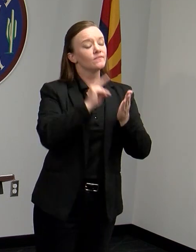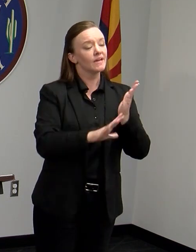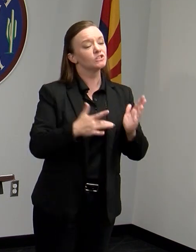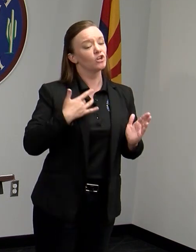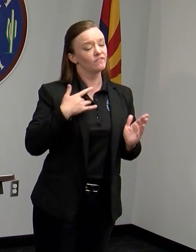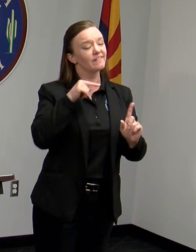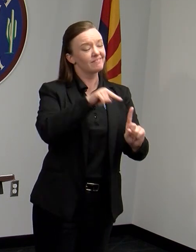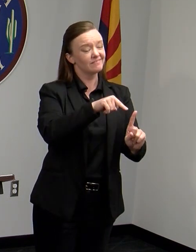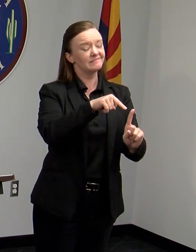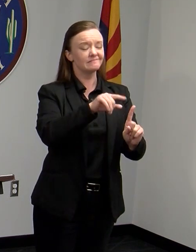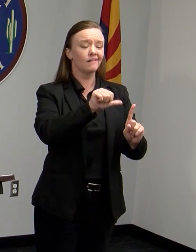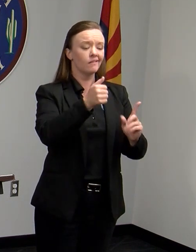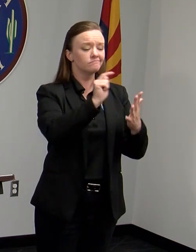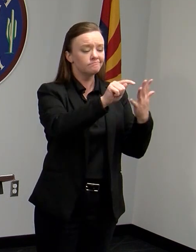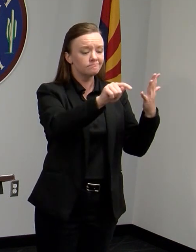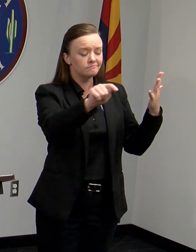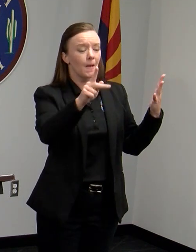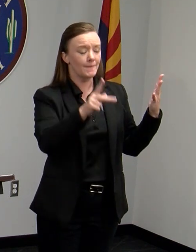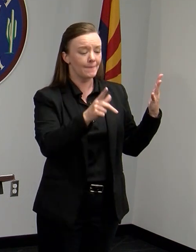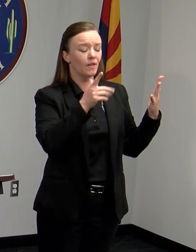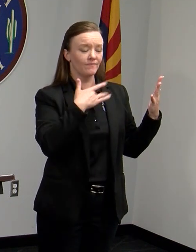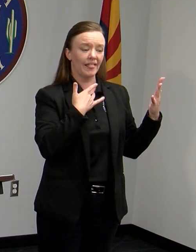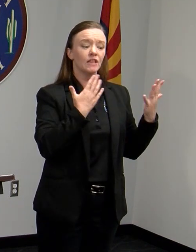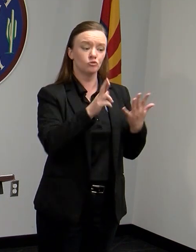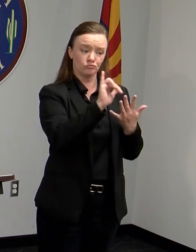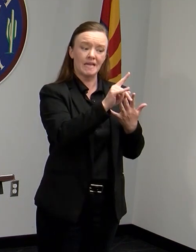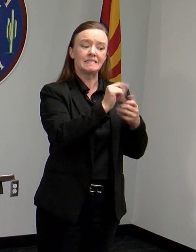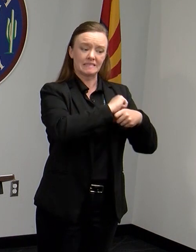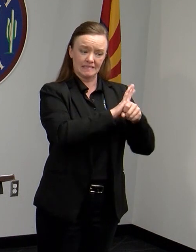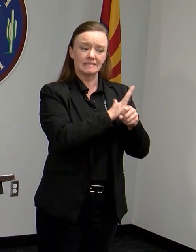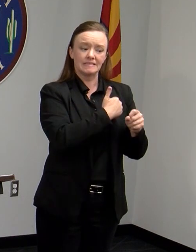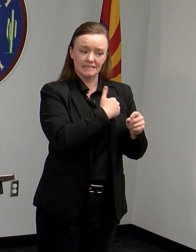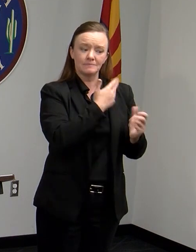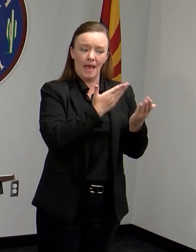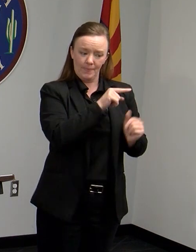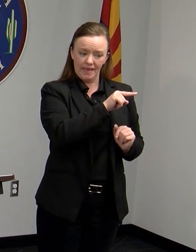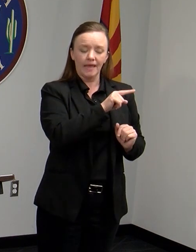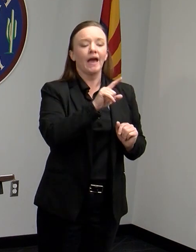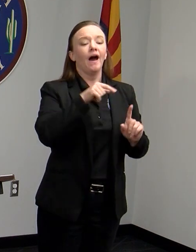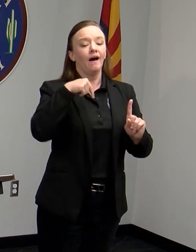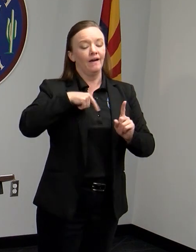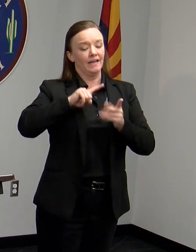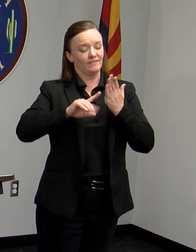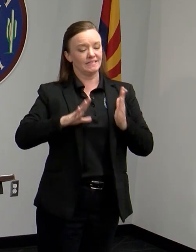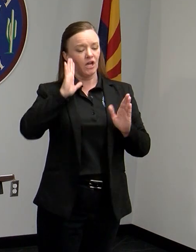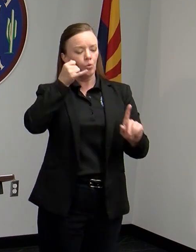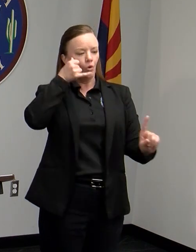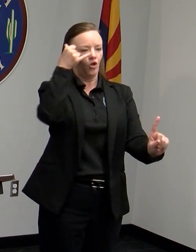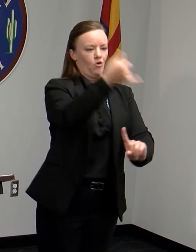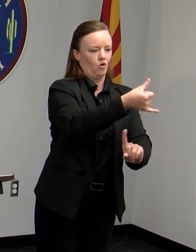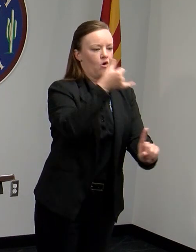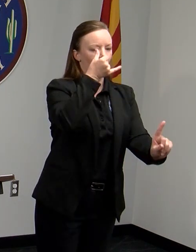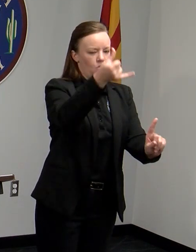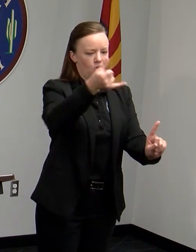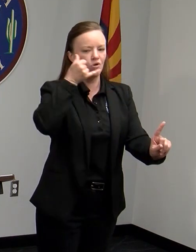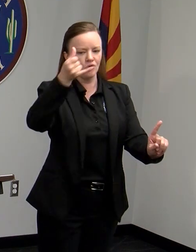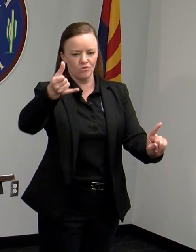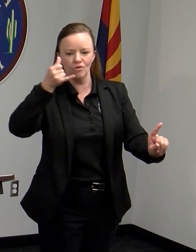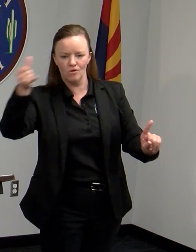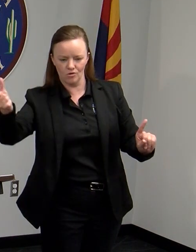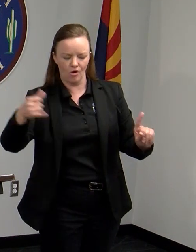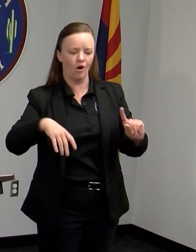to COVID-19 are then called by that same interviewer and given information on what symptoms to look